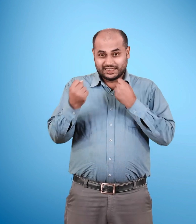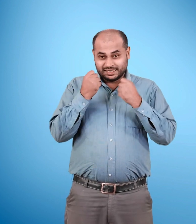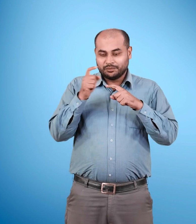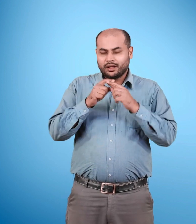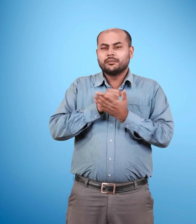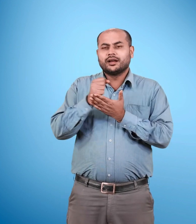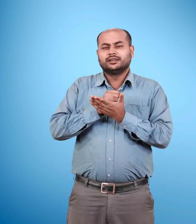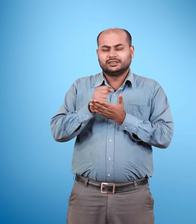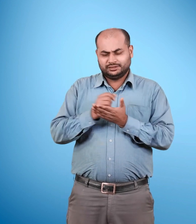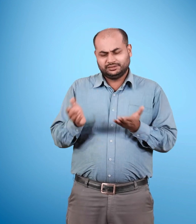Exercises.